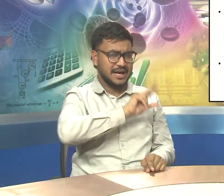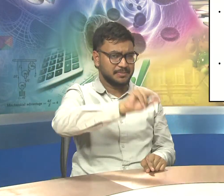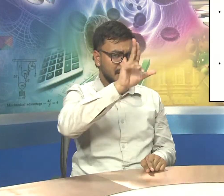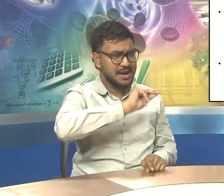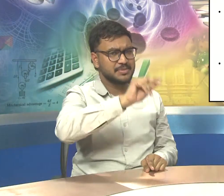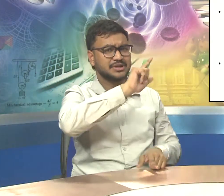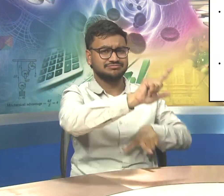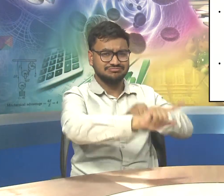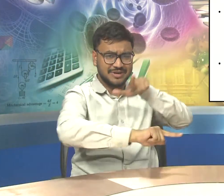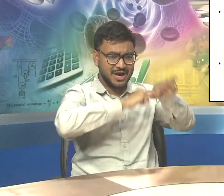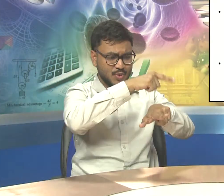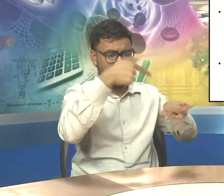Research has shown